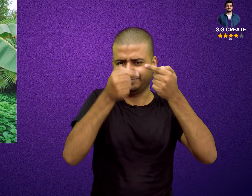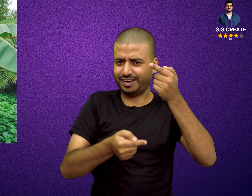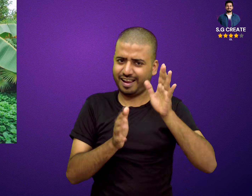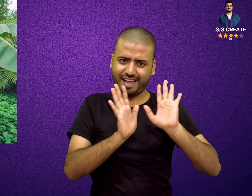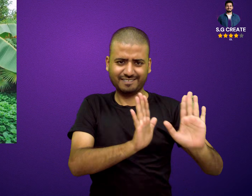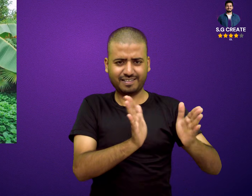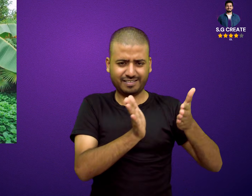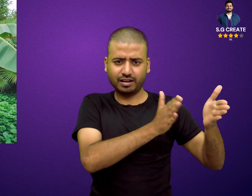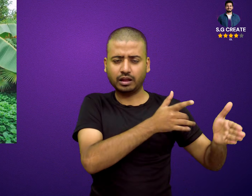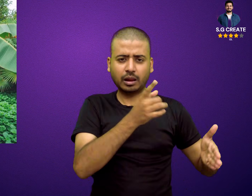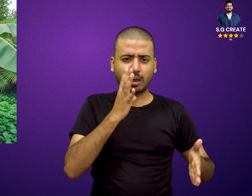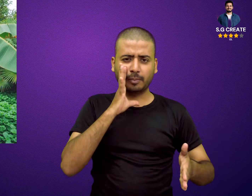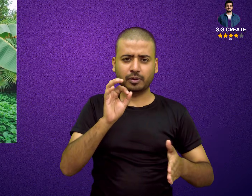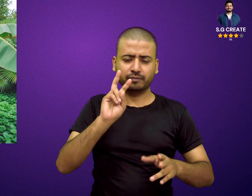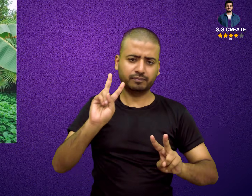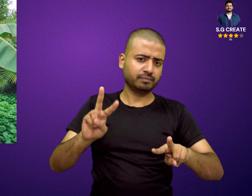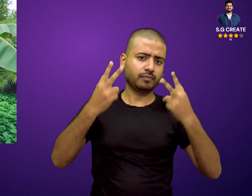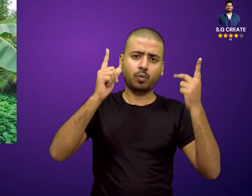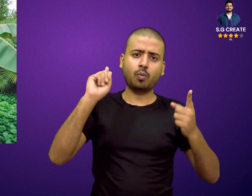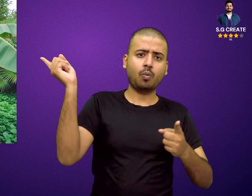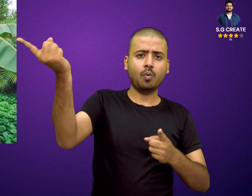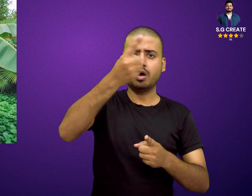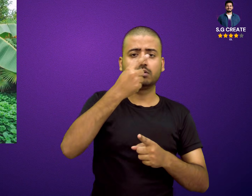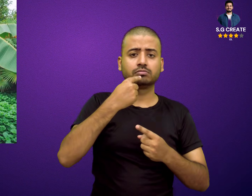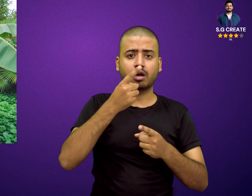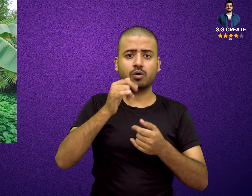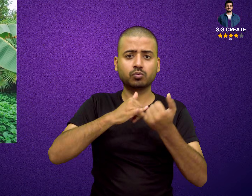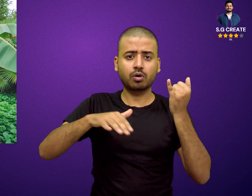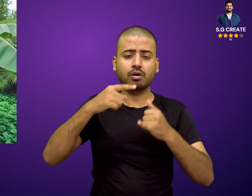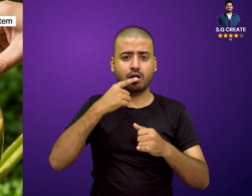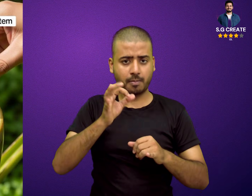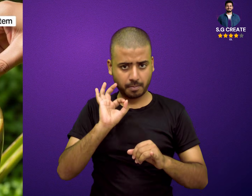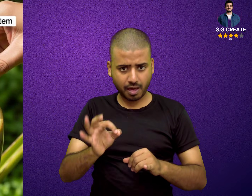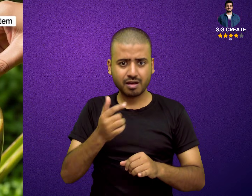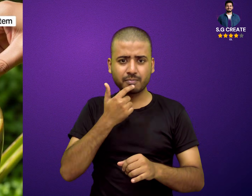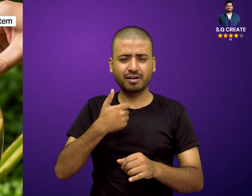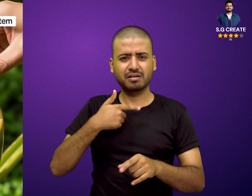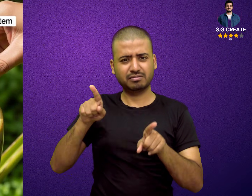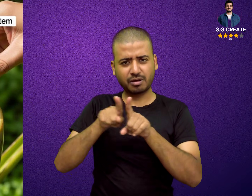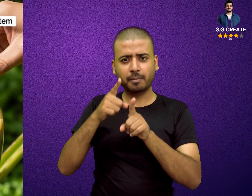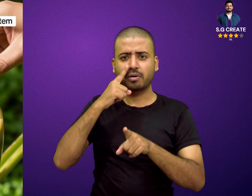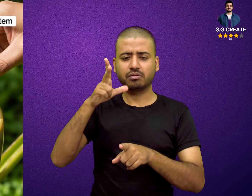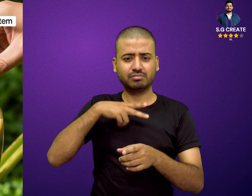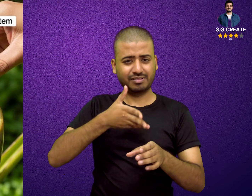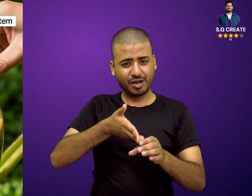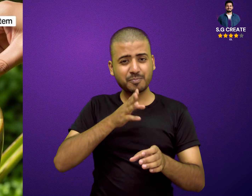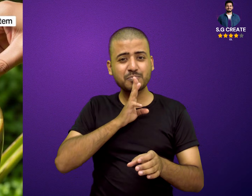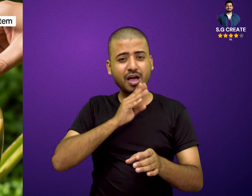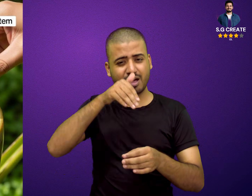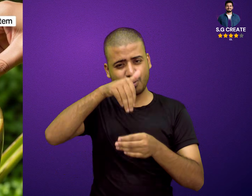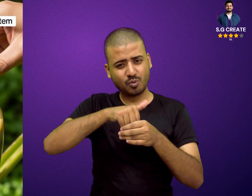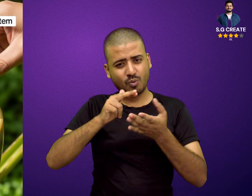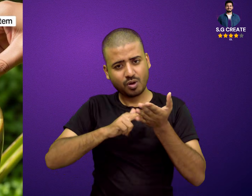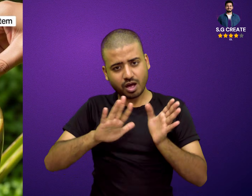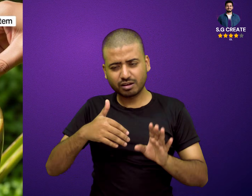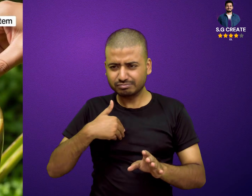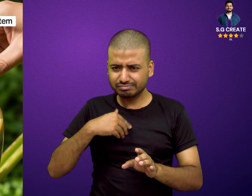the core of the banana plant stem. Health benefits of banana stem water. Consuming hygienically prepared banana stem water or